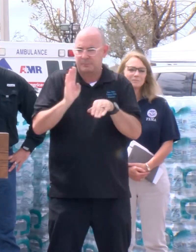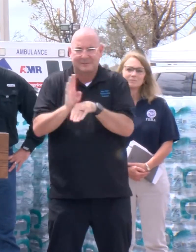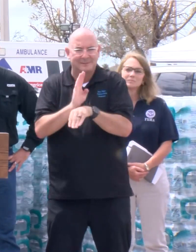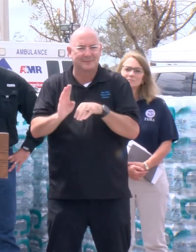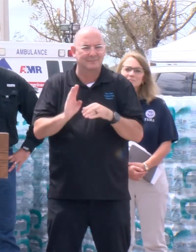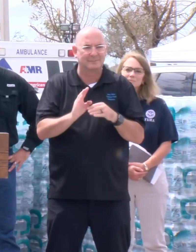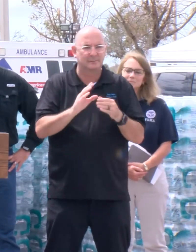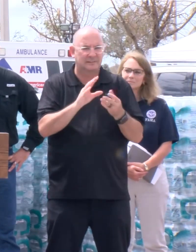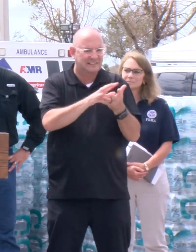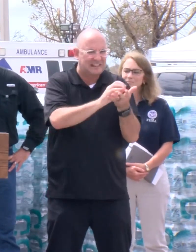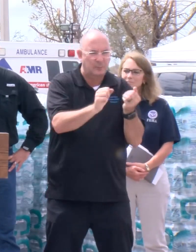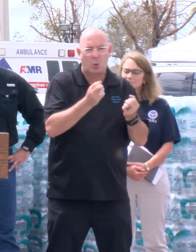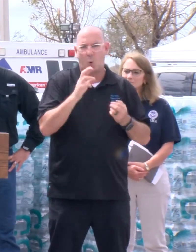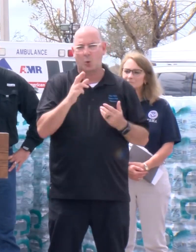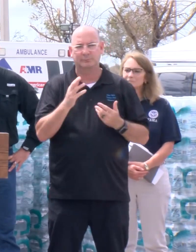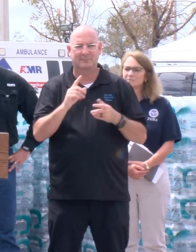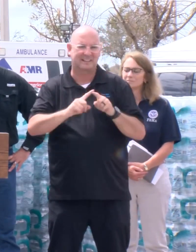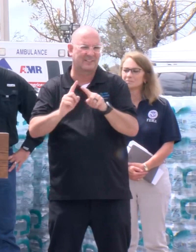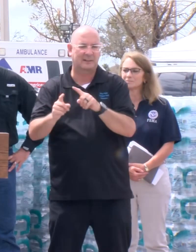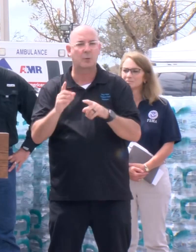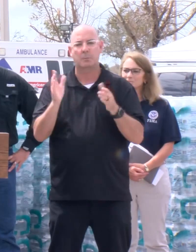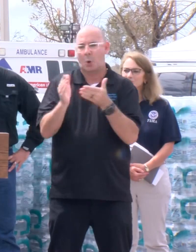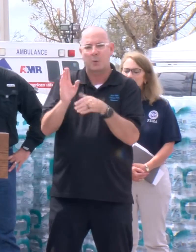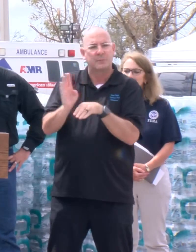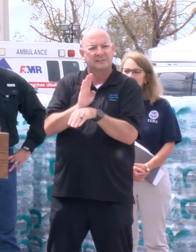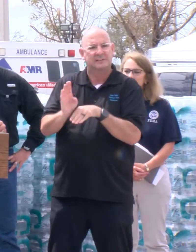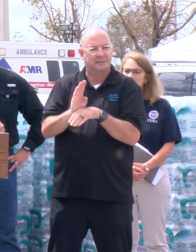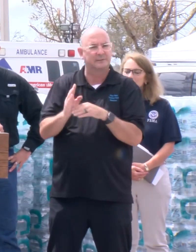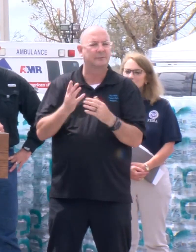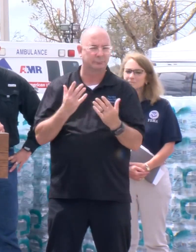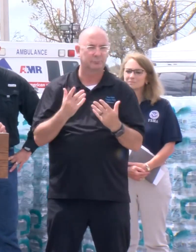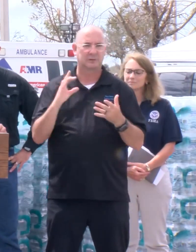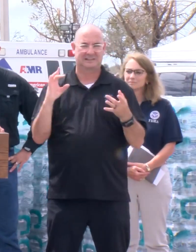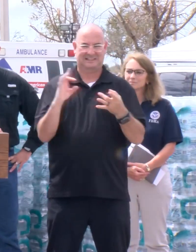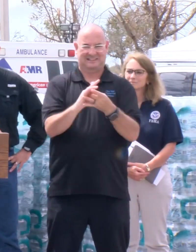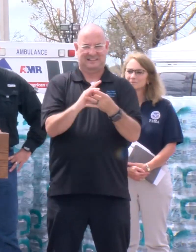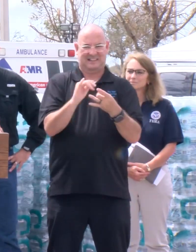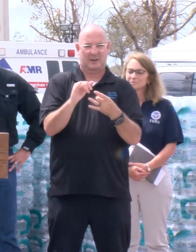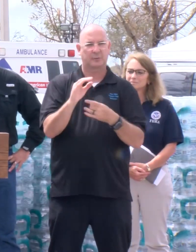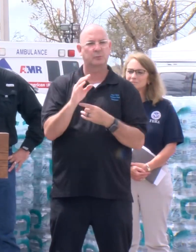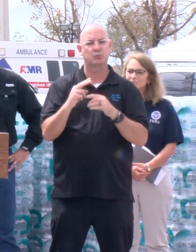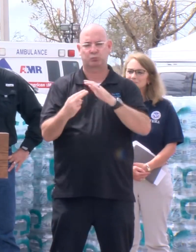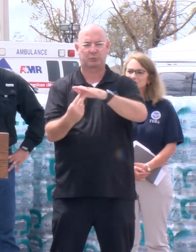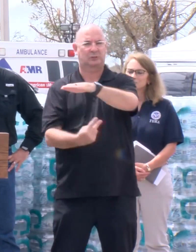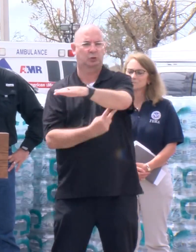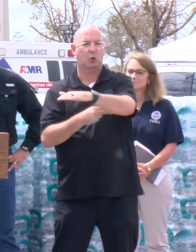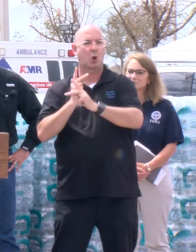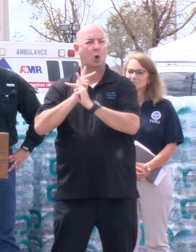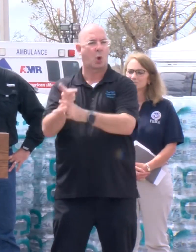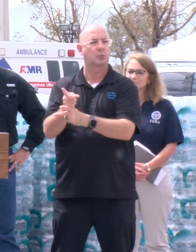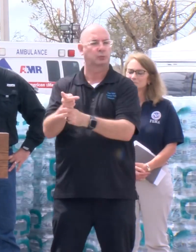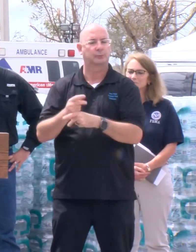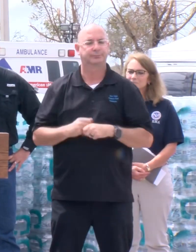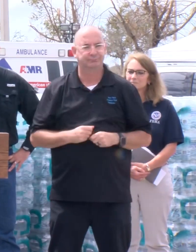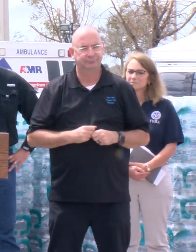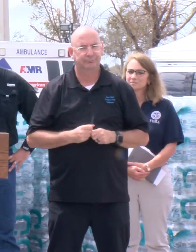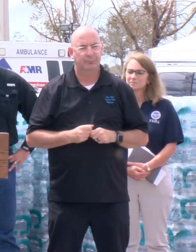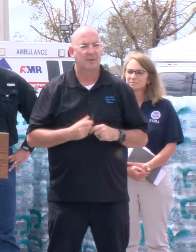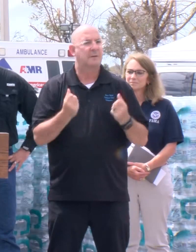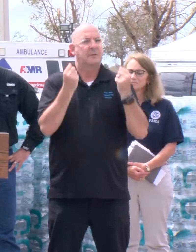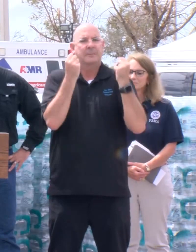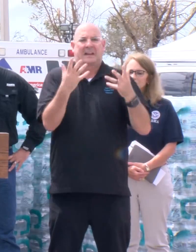to date, more than 8,000 unemployment assistance claims have been submitted. DEO has also activated